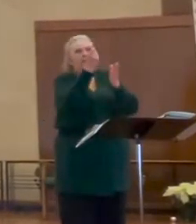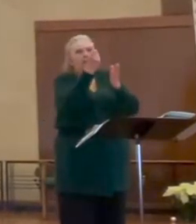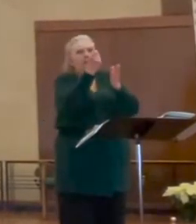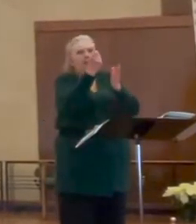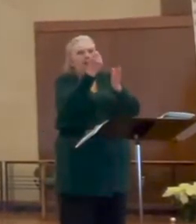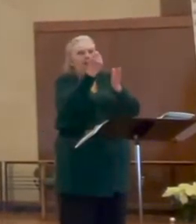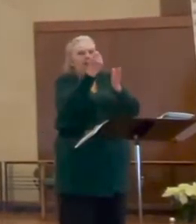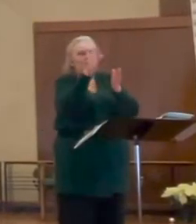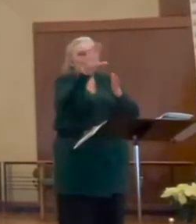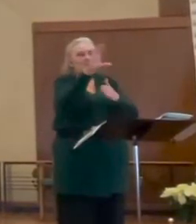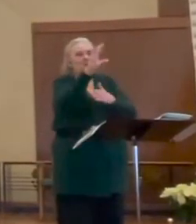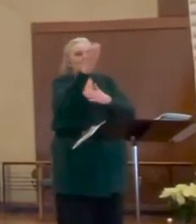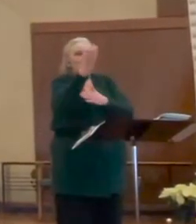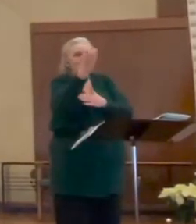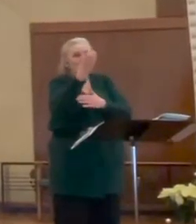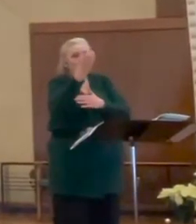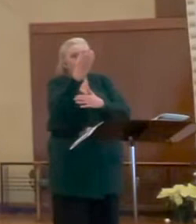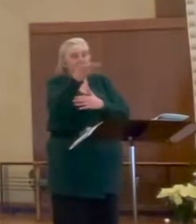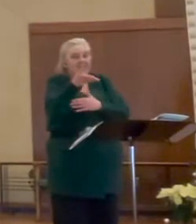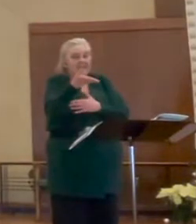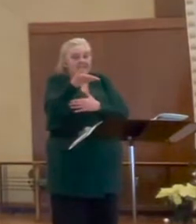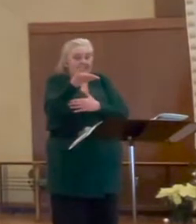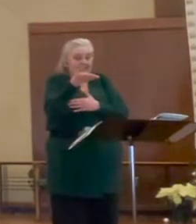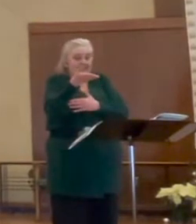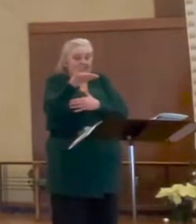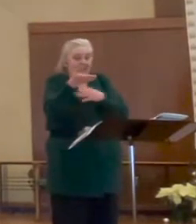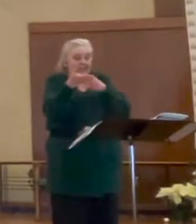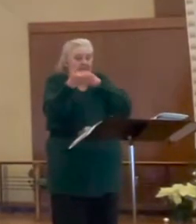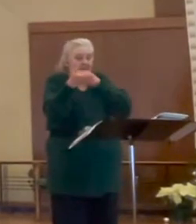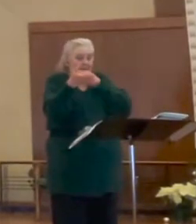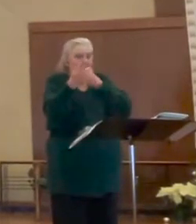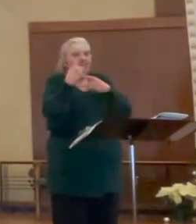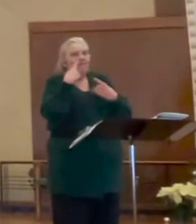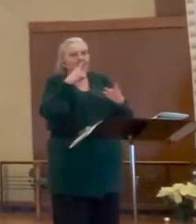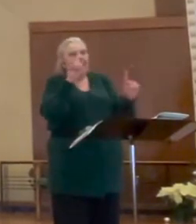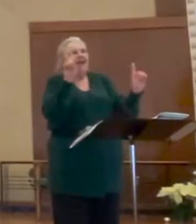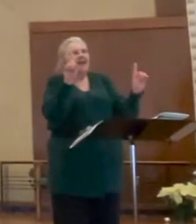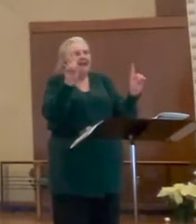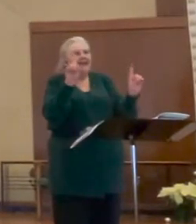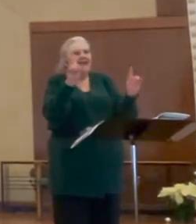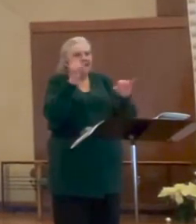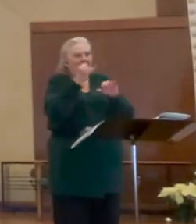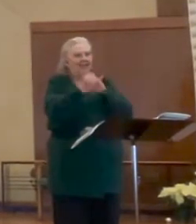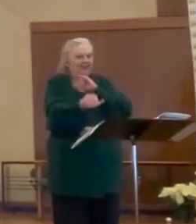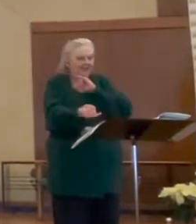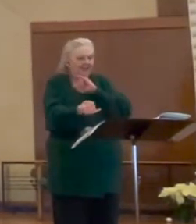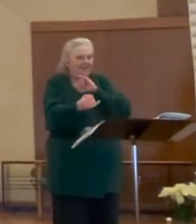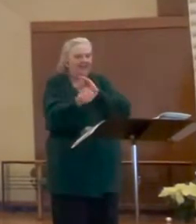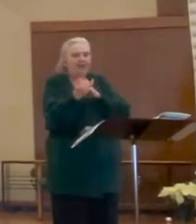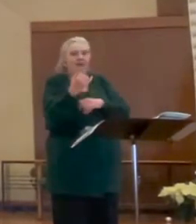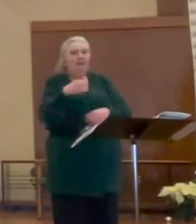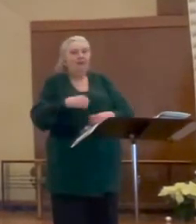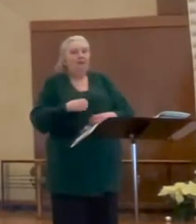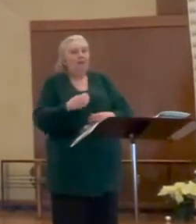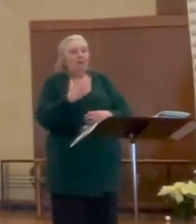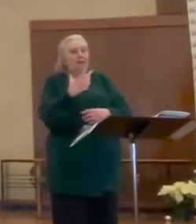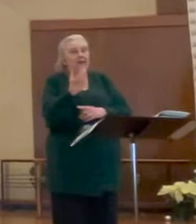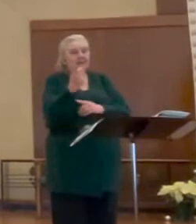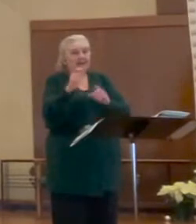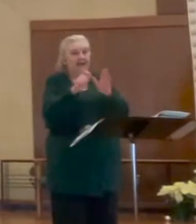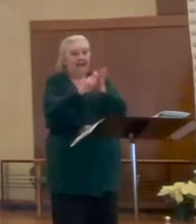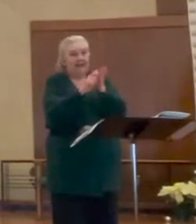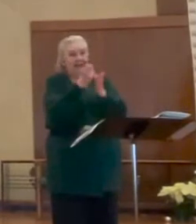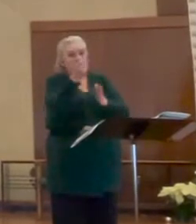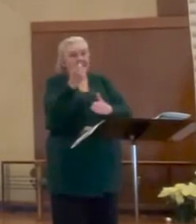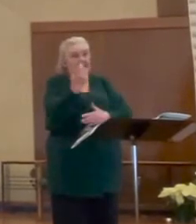right around the corner, but lo and behold, our final Christmas candle, the white candle, is lit.